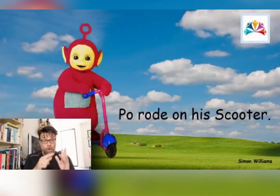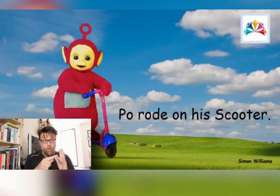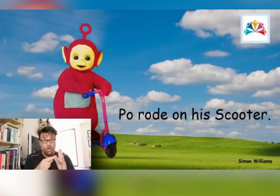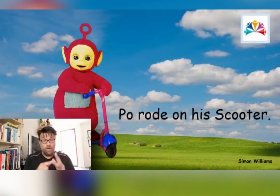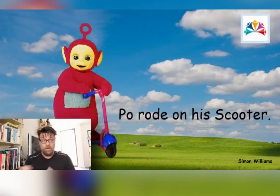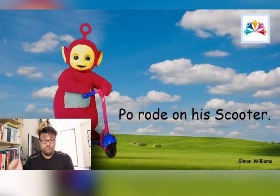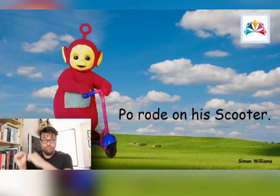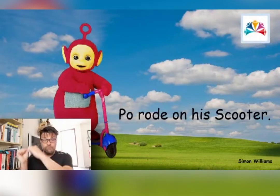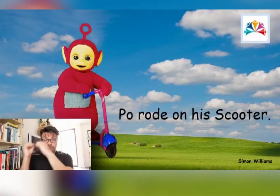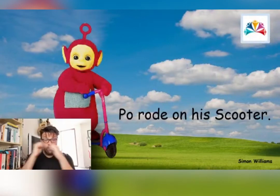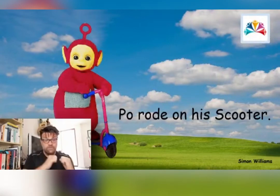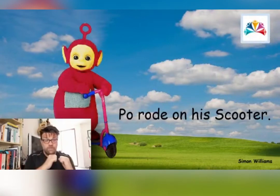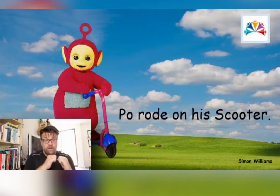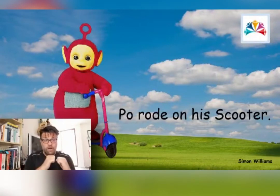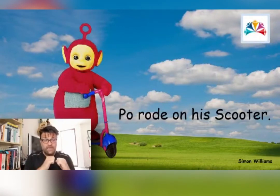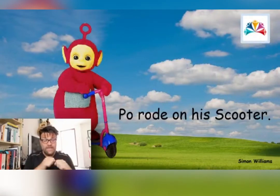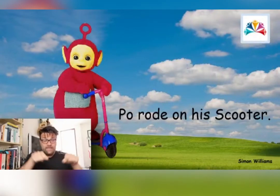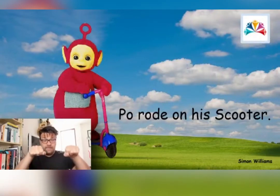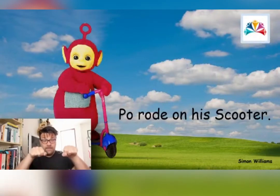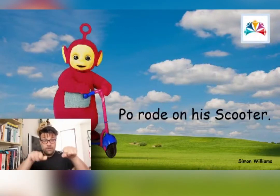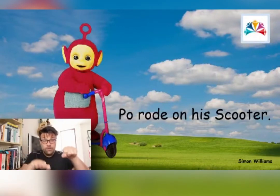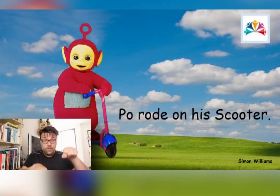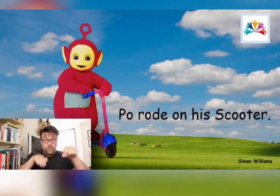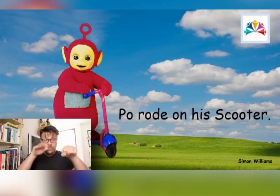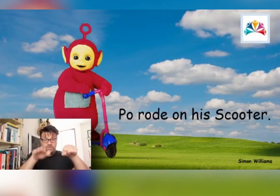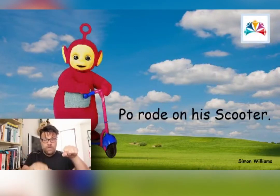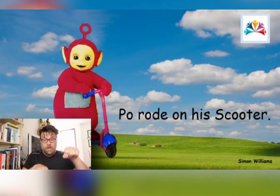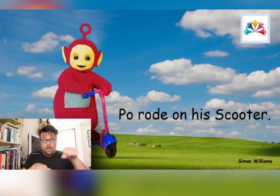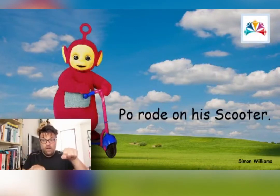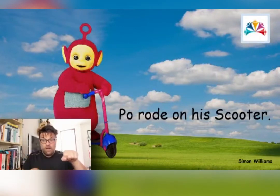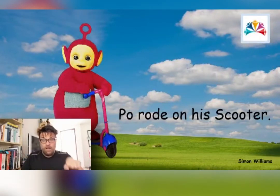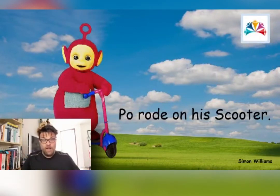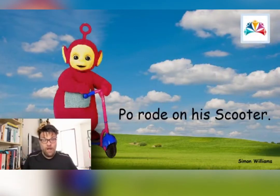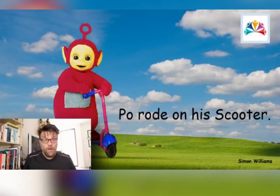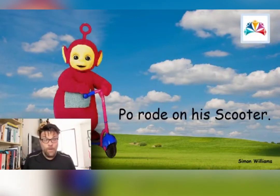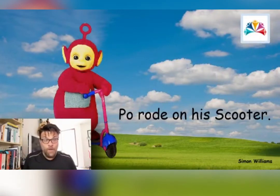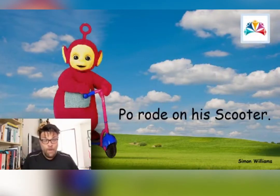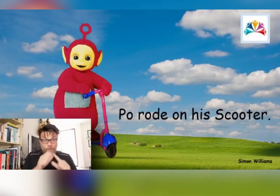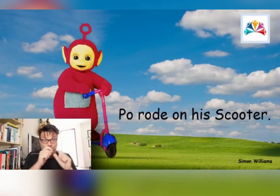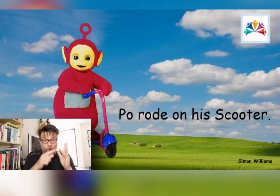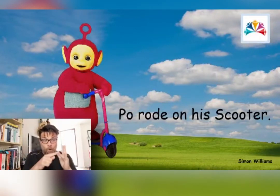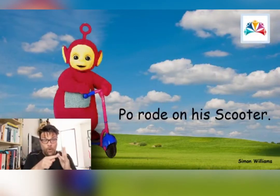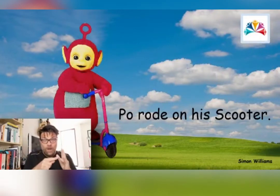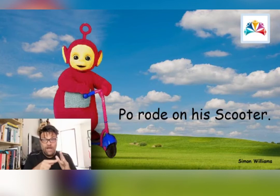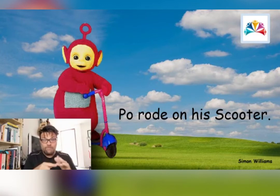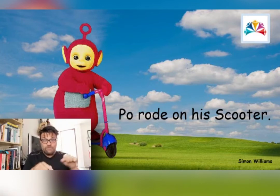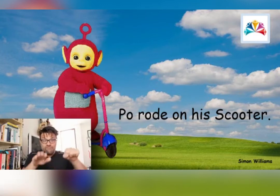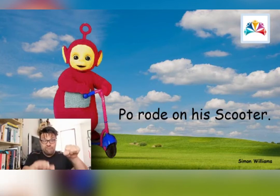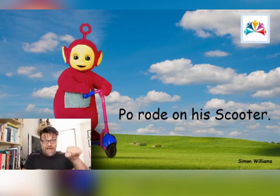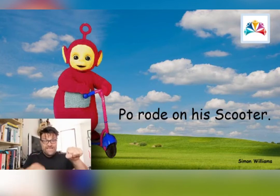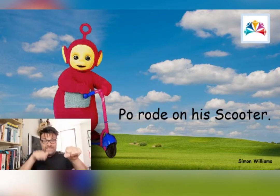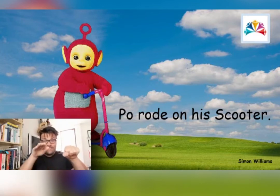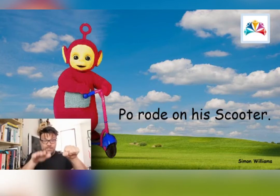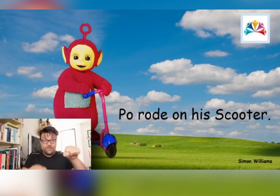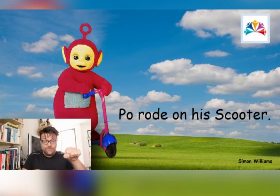Poe has brought along his scooter. Poe has been riding his